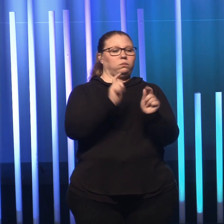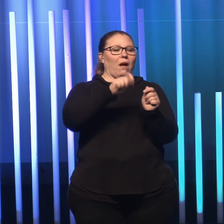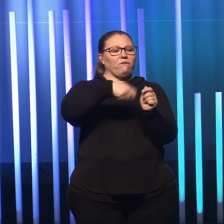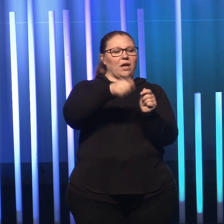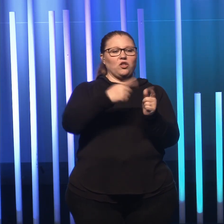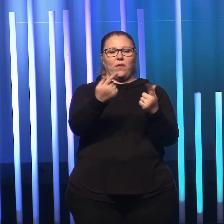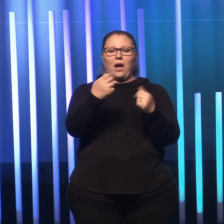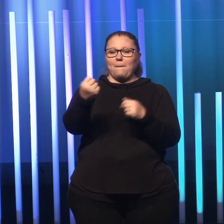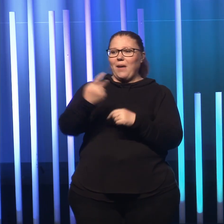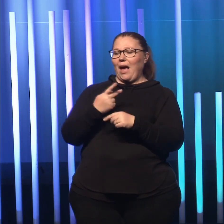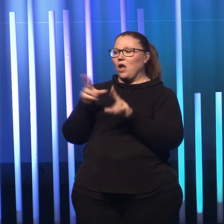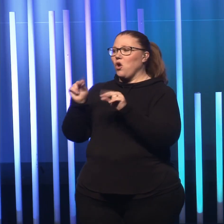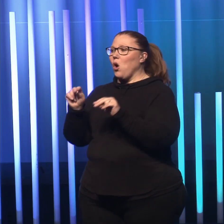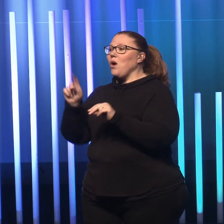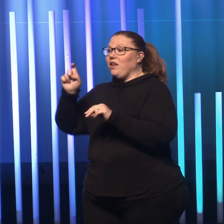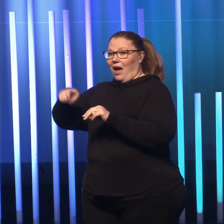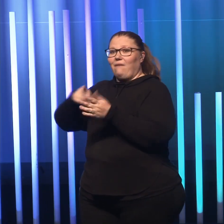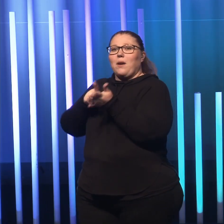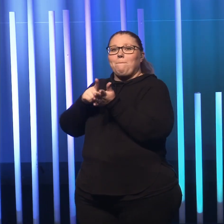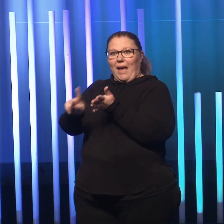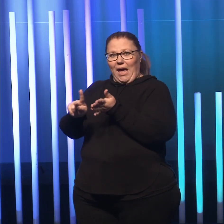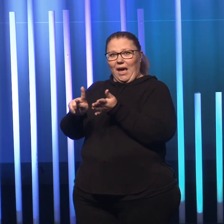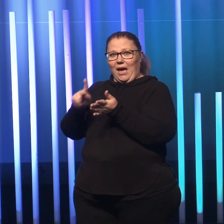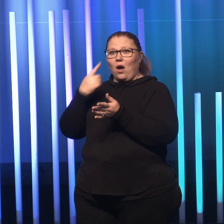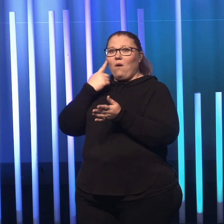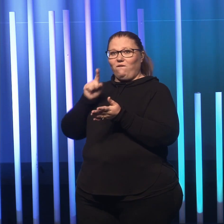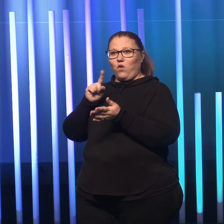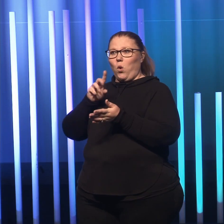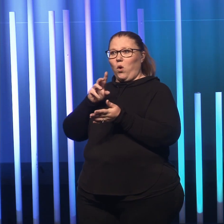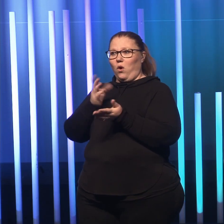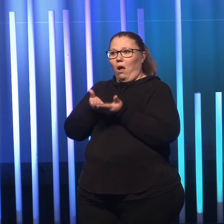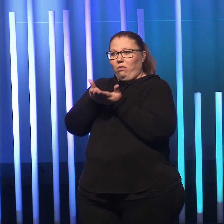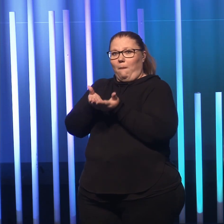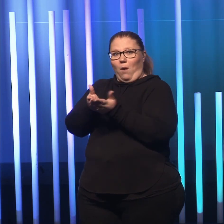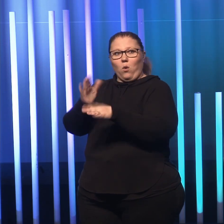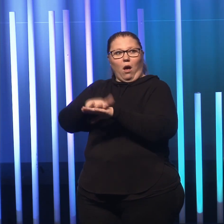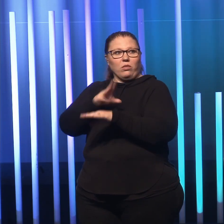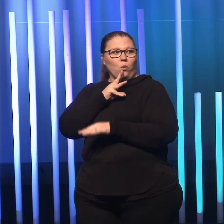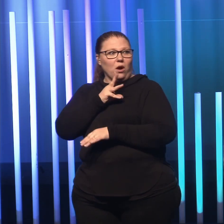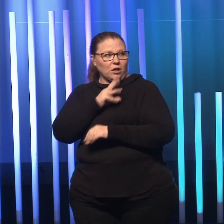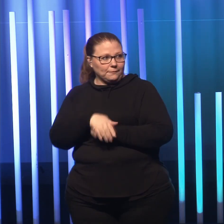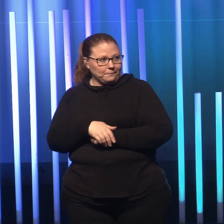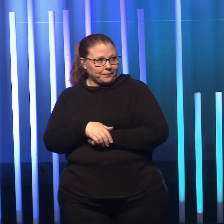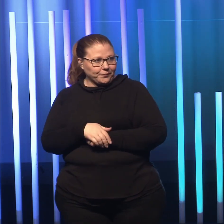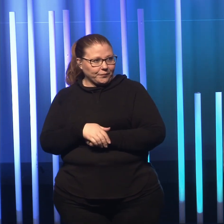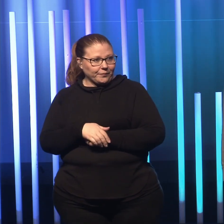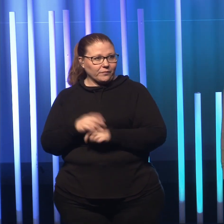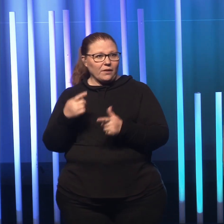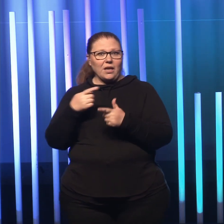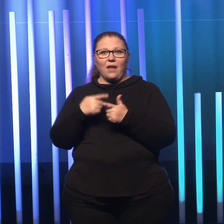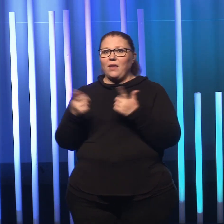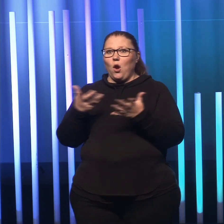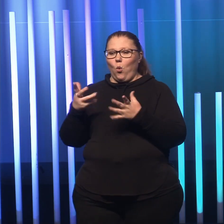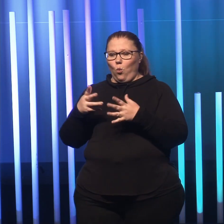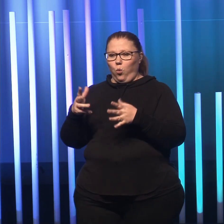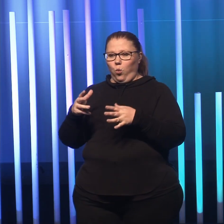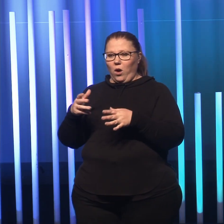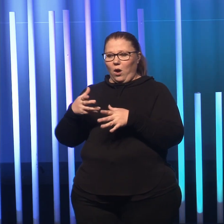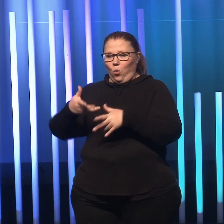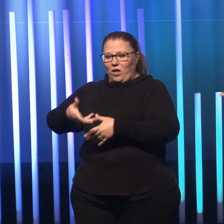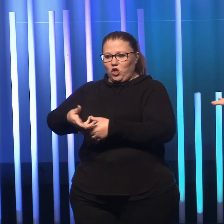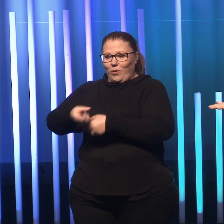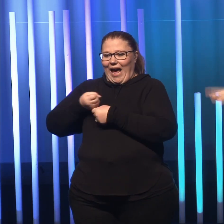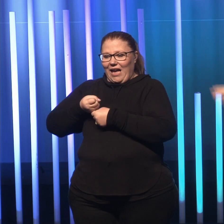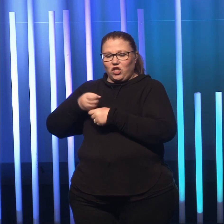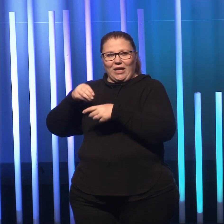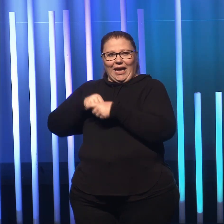got to do what? You've got to pay to put your boat on the sea. And then what you catch in the sea, you've got to bring a